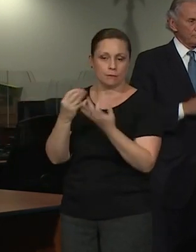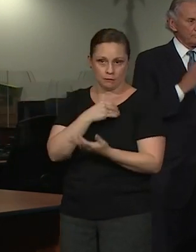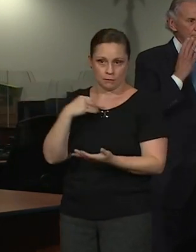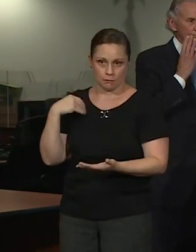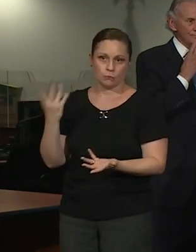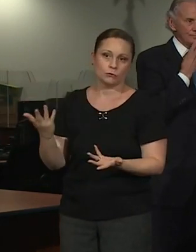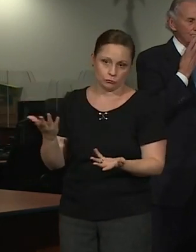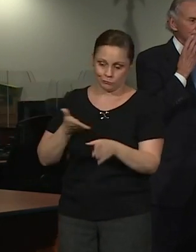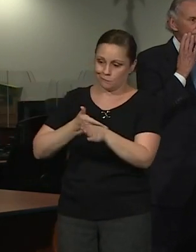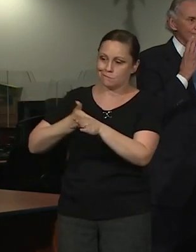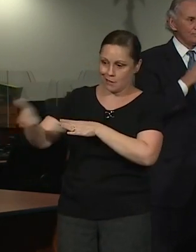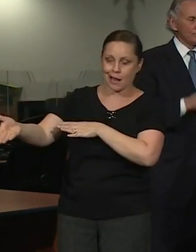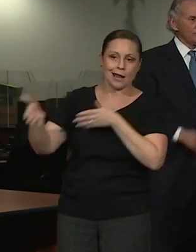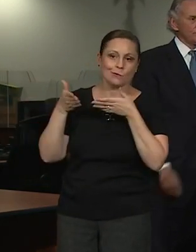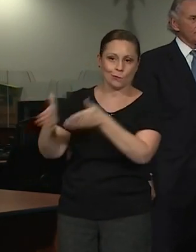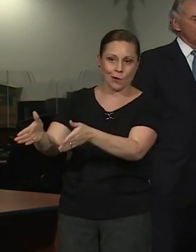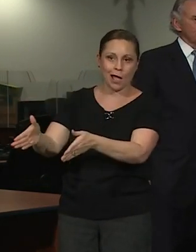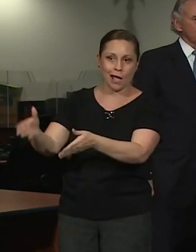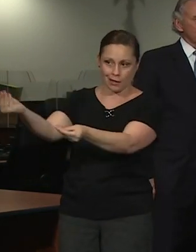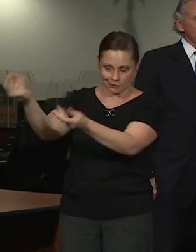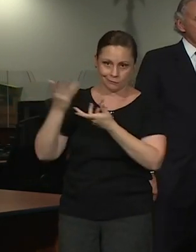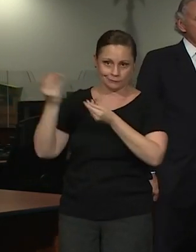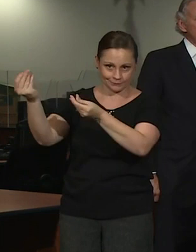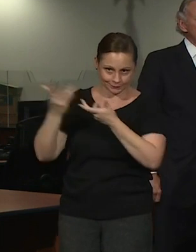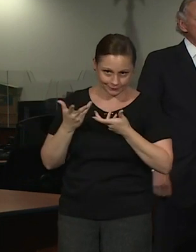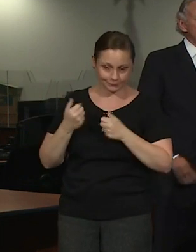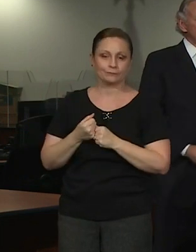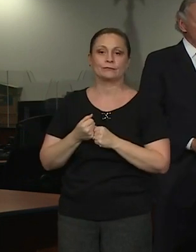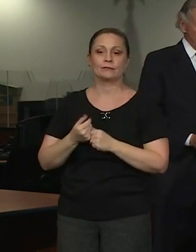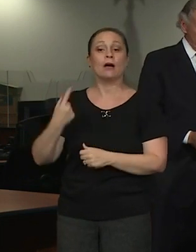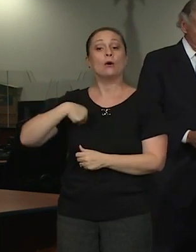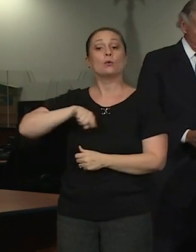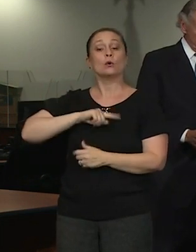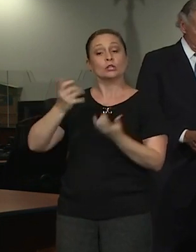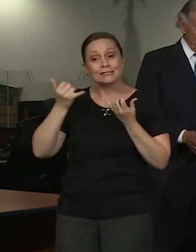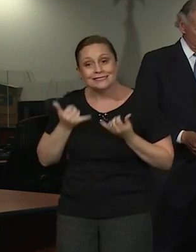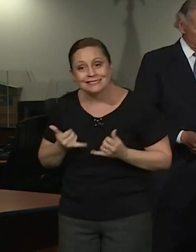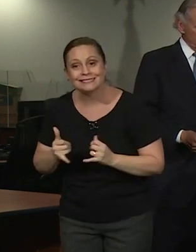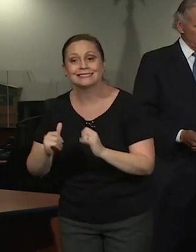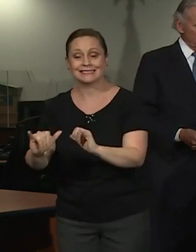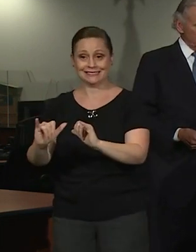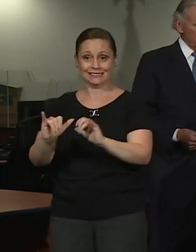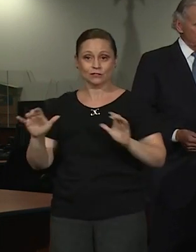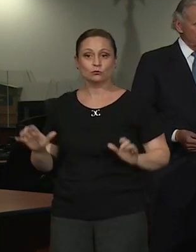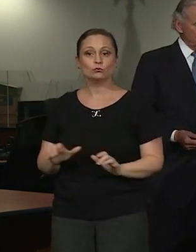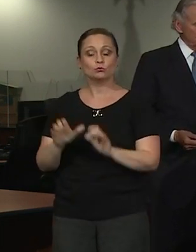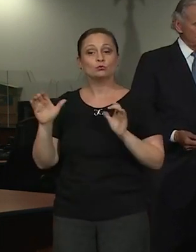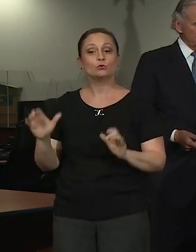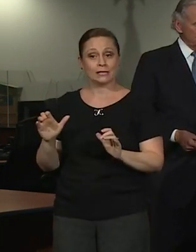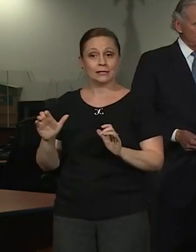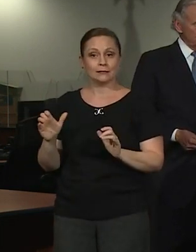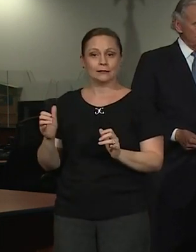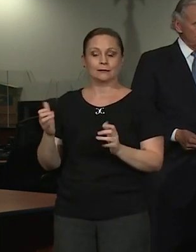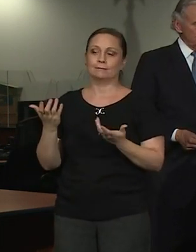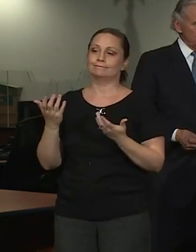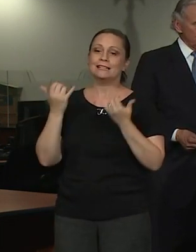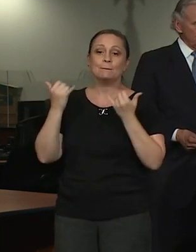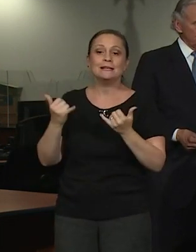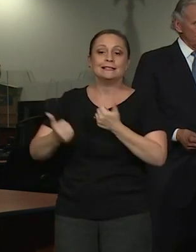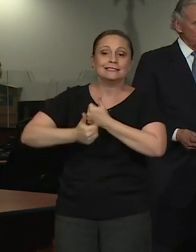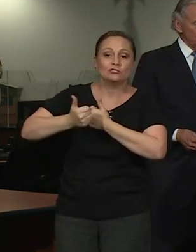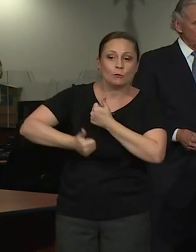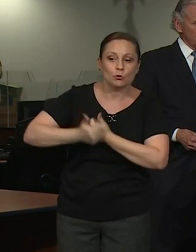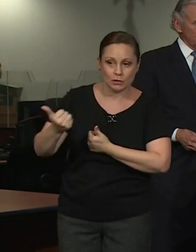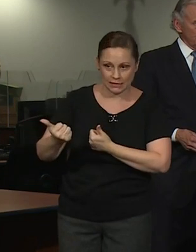still conducting what we call immediate jeopardy complaint investigations, so we do still get